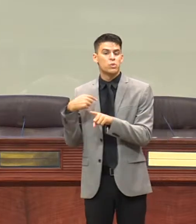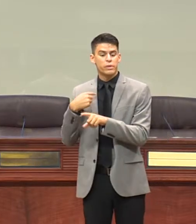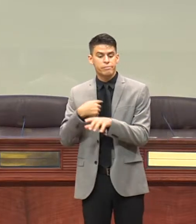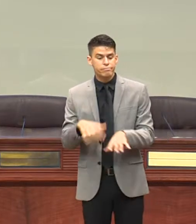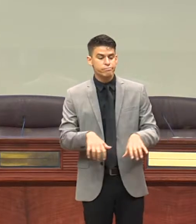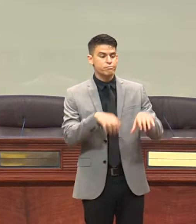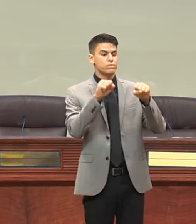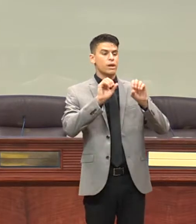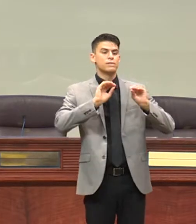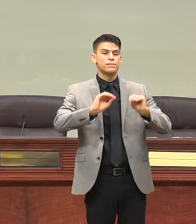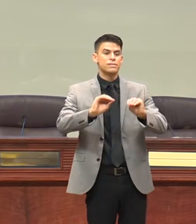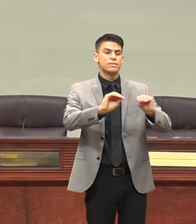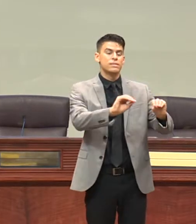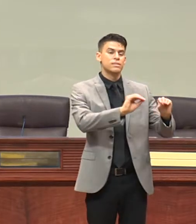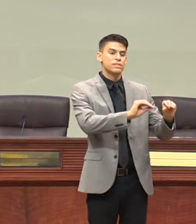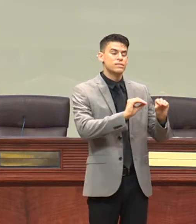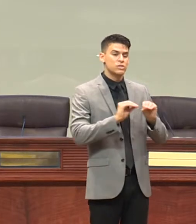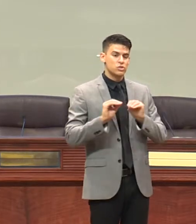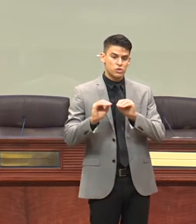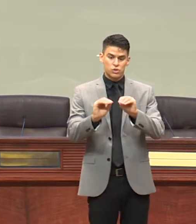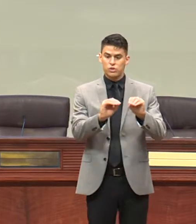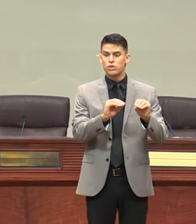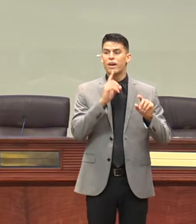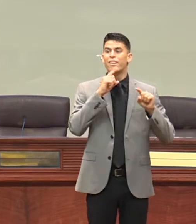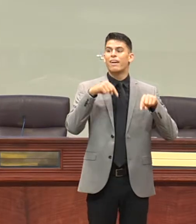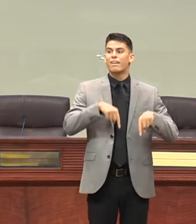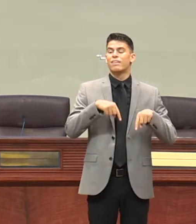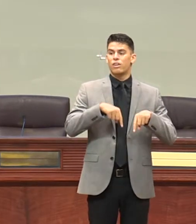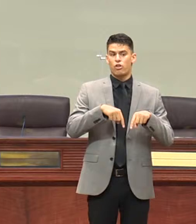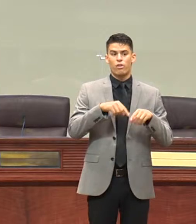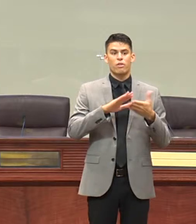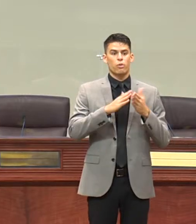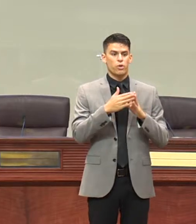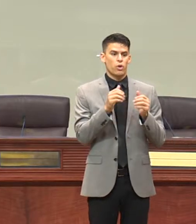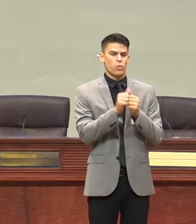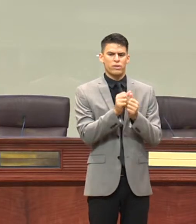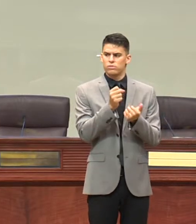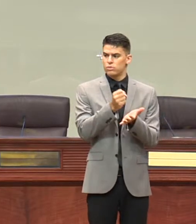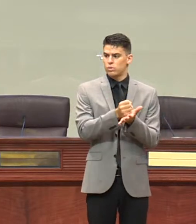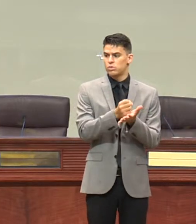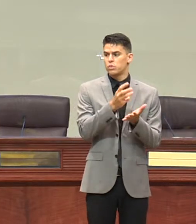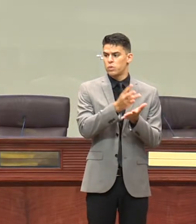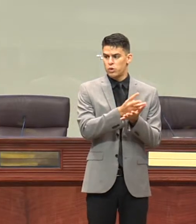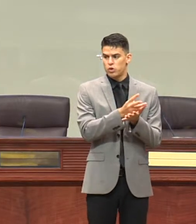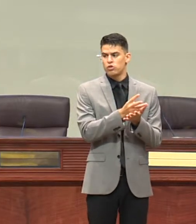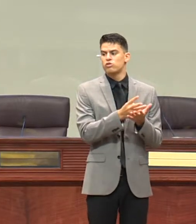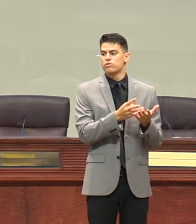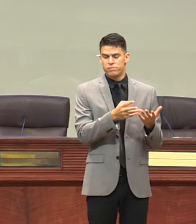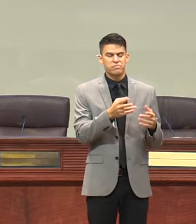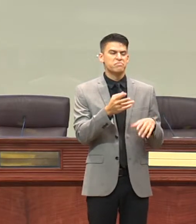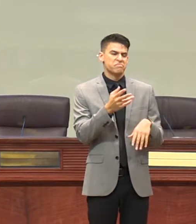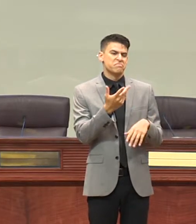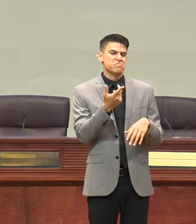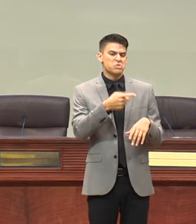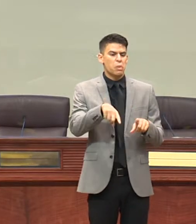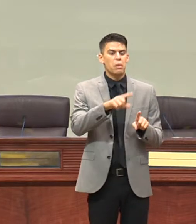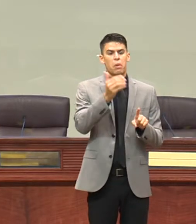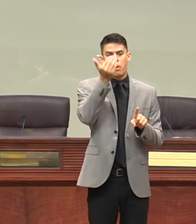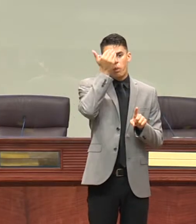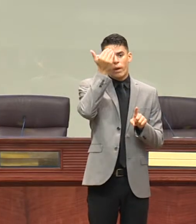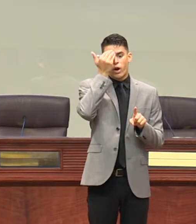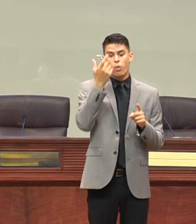with social service providers here within the community so that they are as much aware of